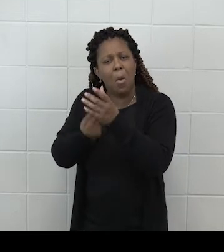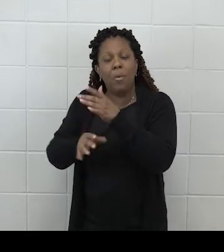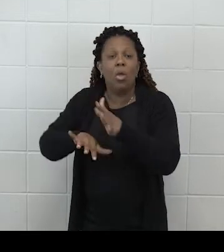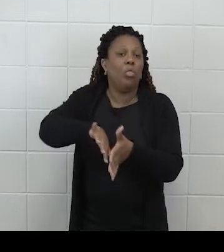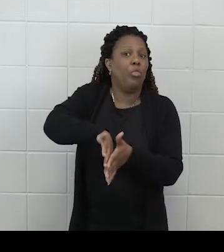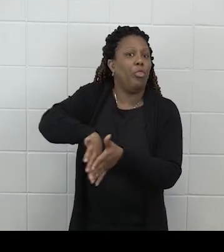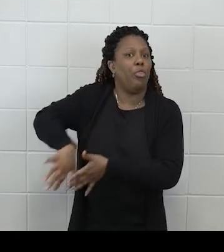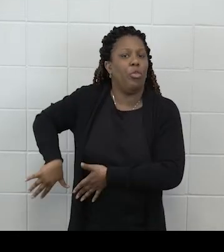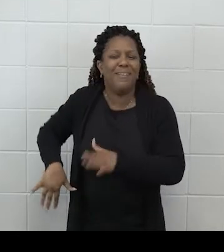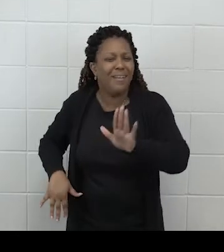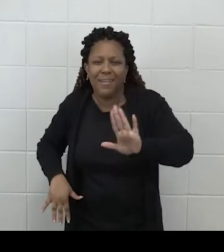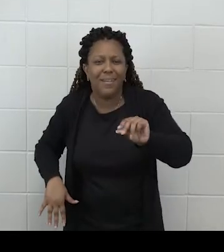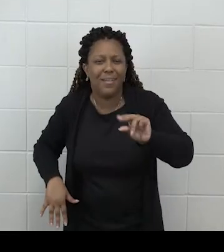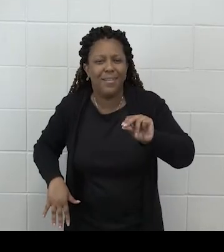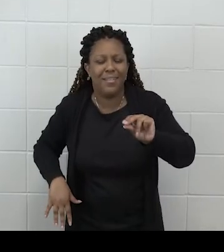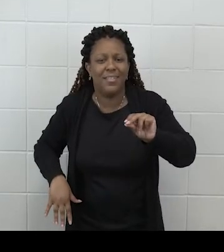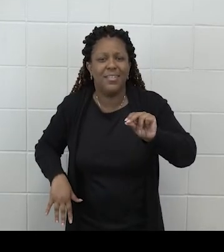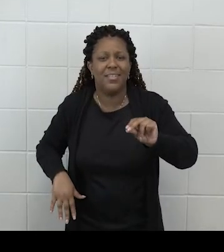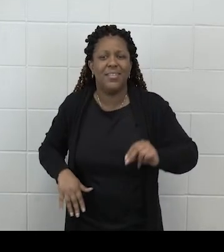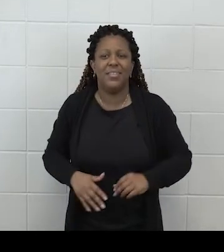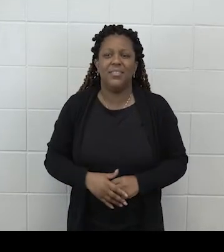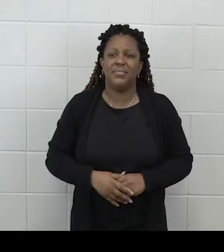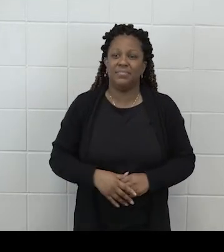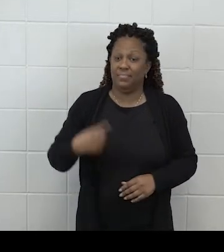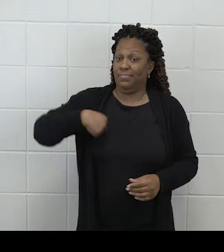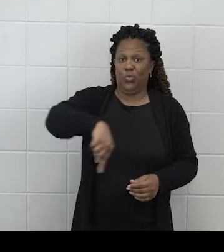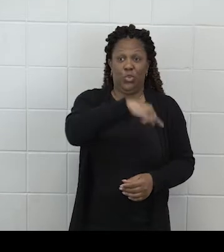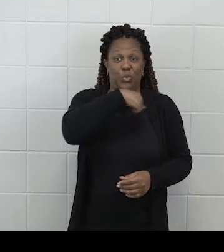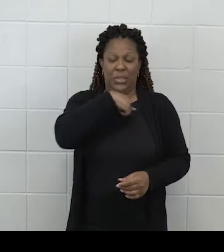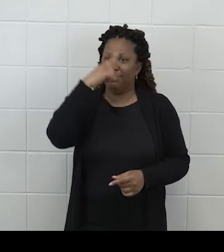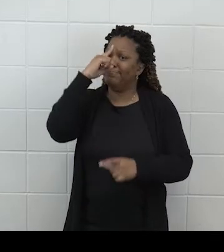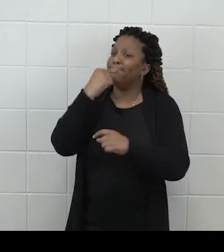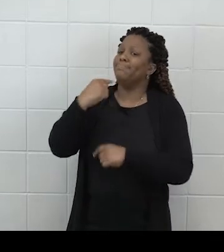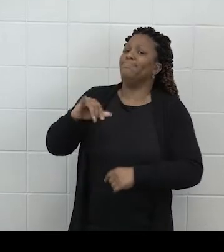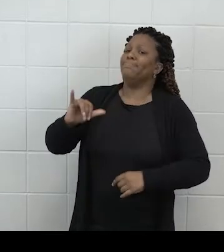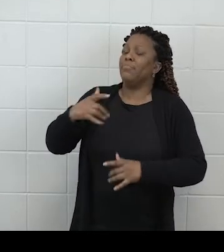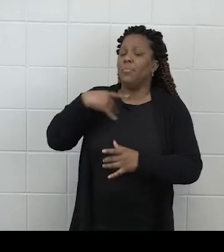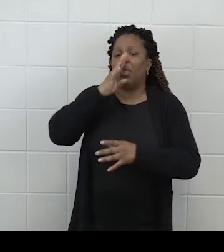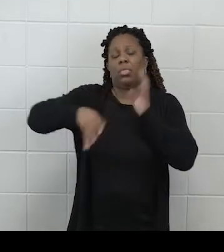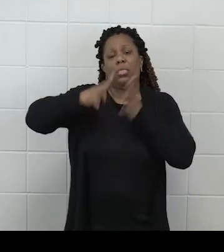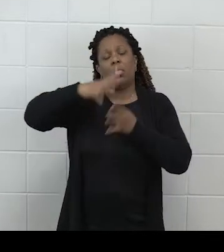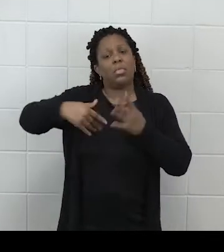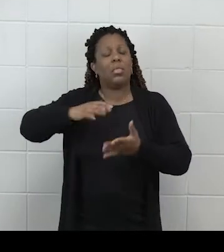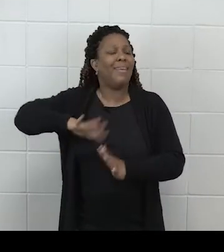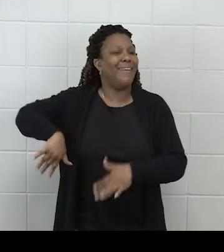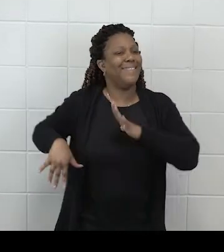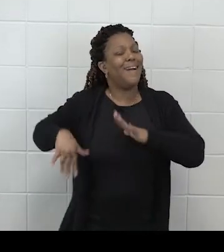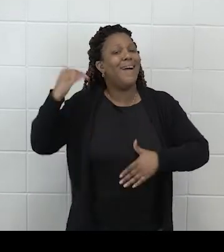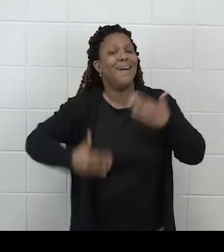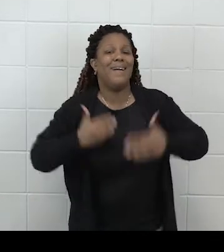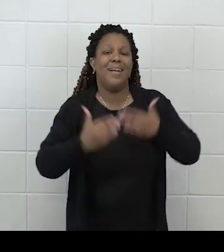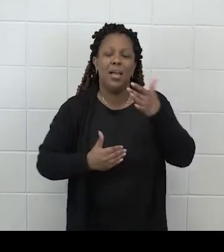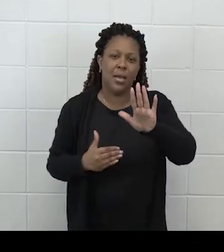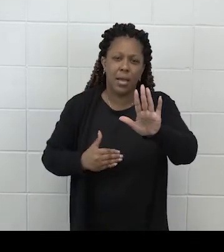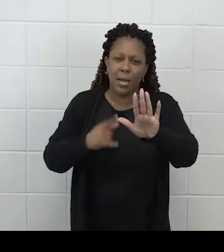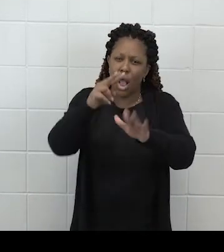peace over a righteous justice. Let us not be afraid to sit with the ugliness, the messiness, and the